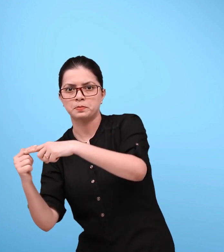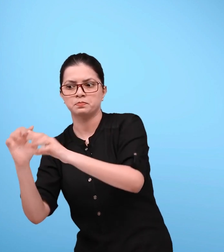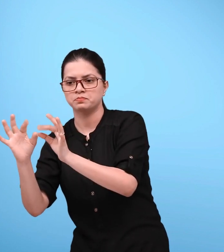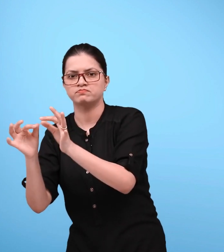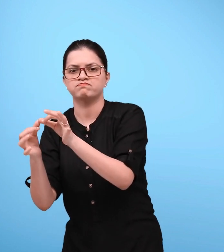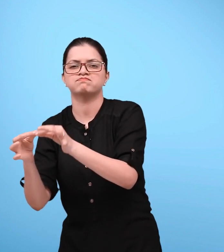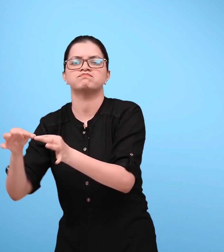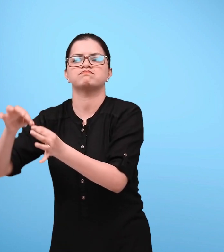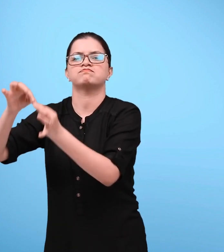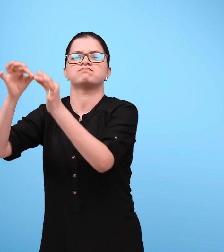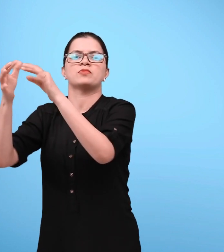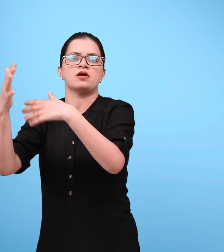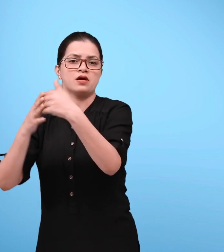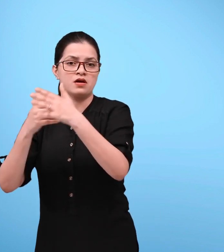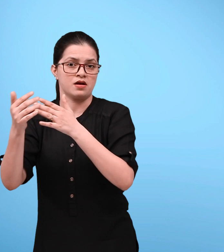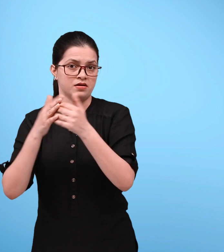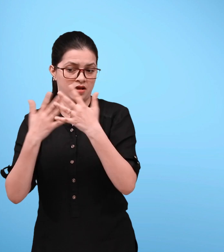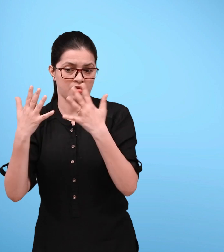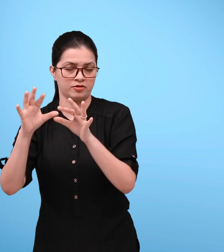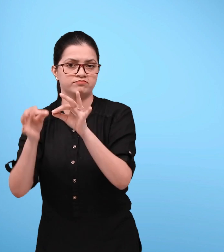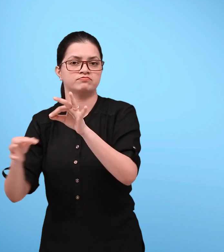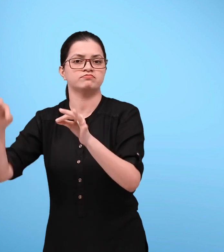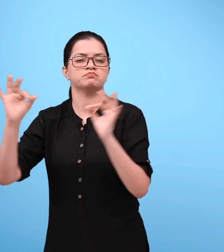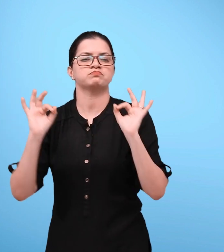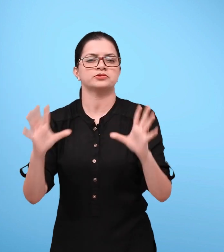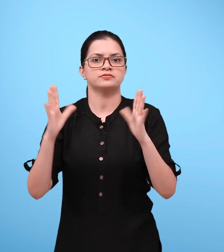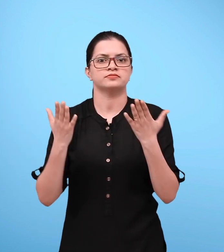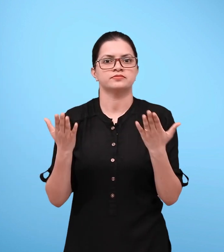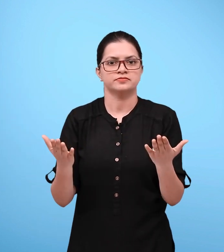keeping it taut using your fingers and thumb.